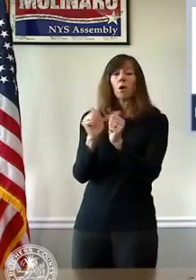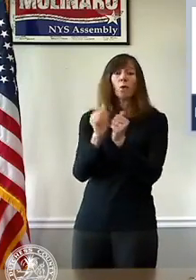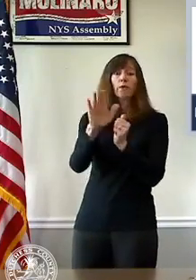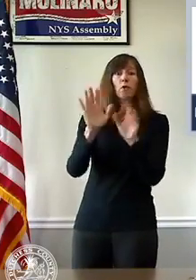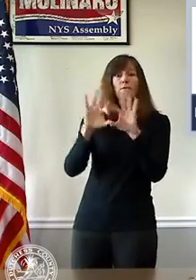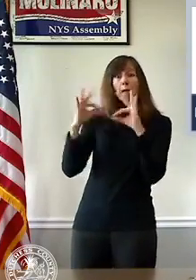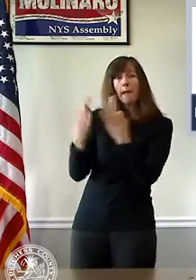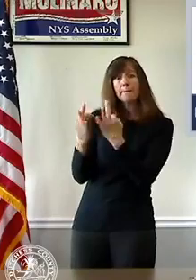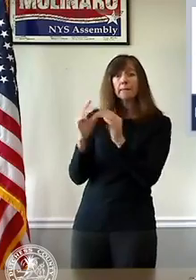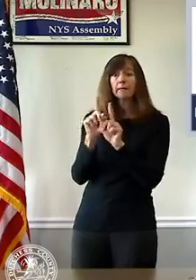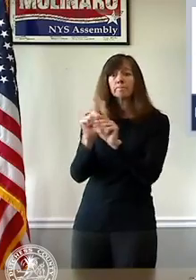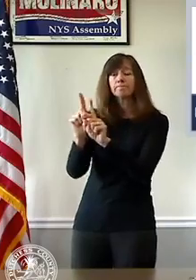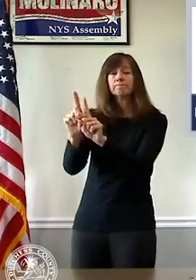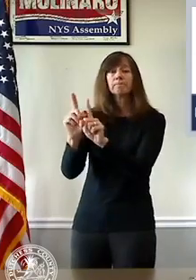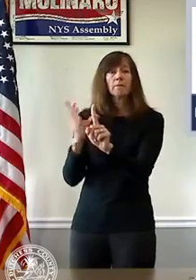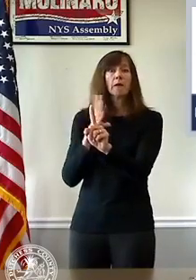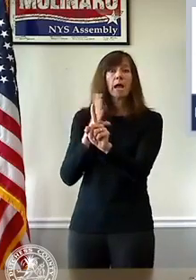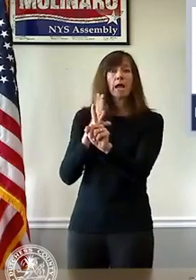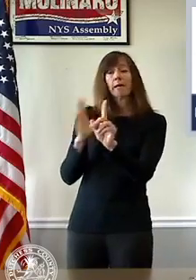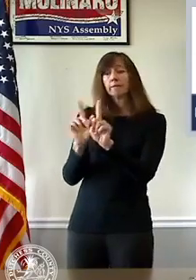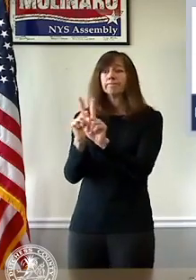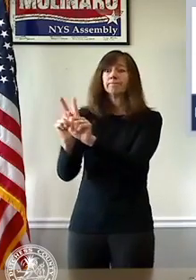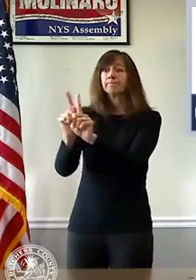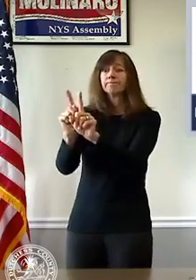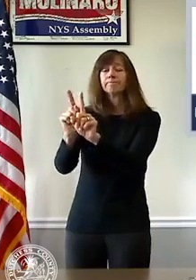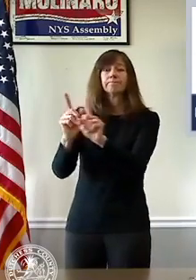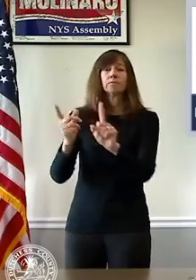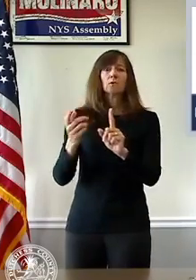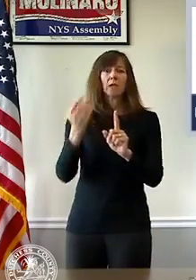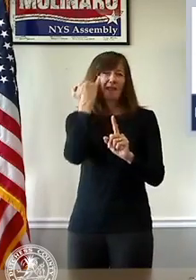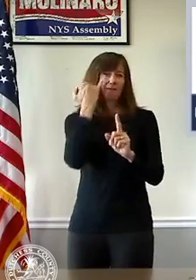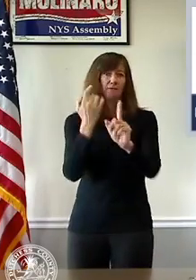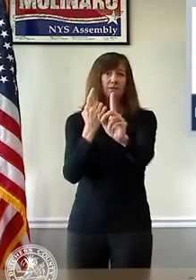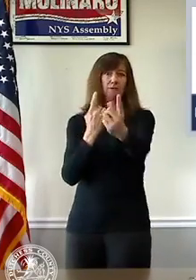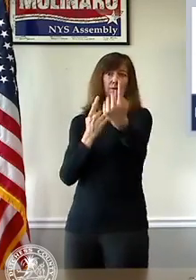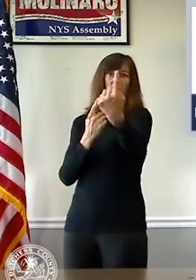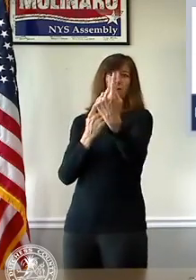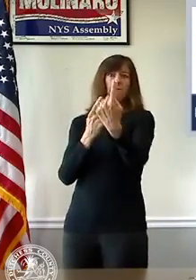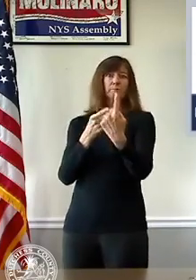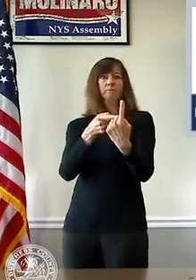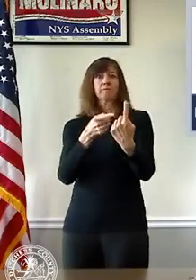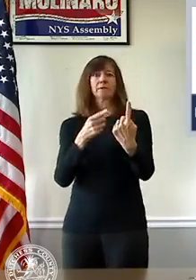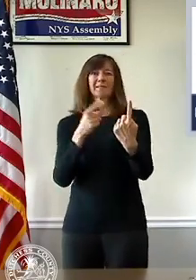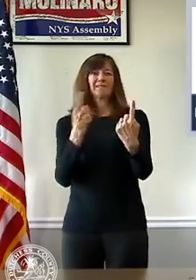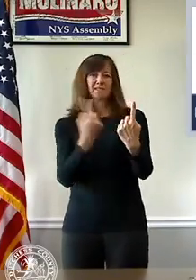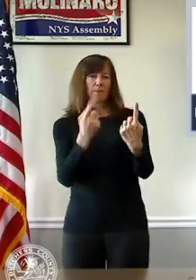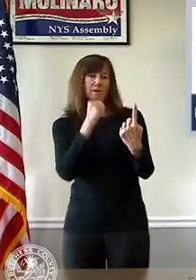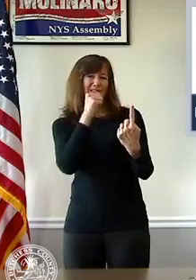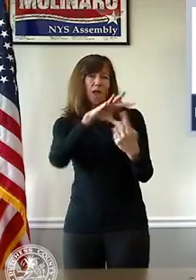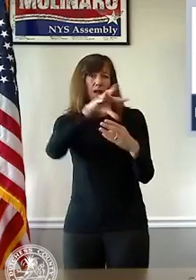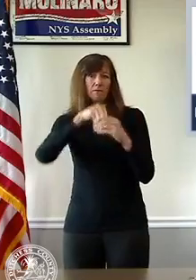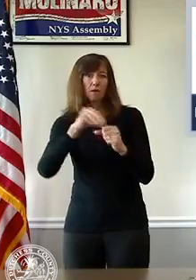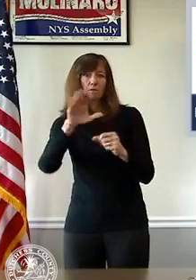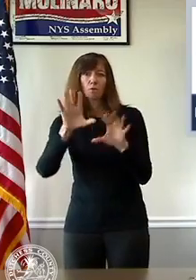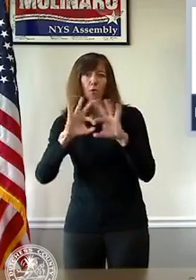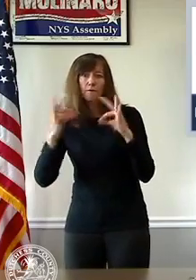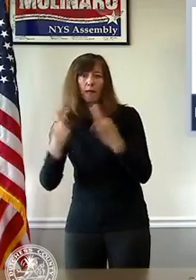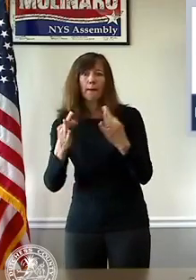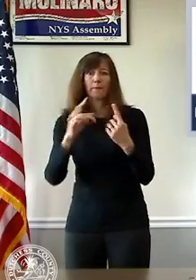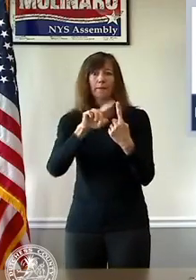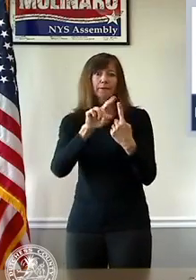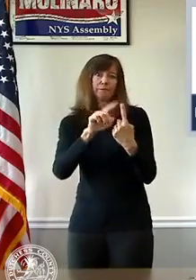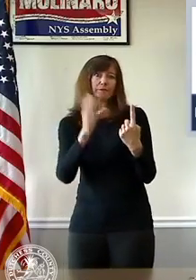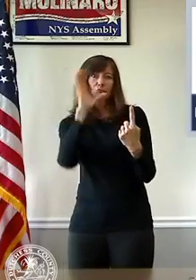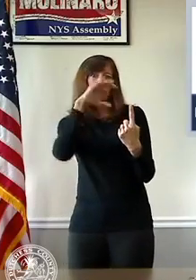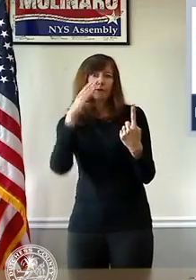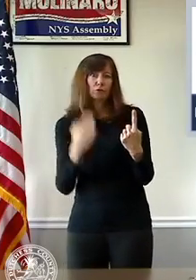you come across someone else who is not from your family or immediate sort of household, or it's someone, stranger to you,